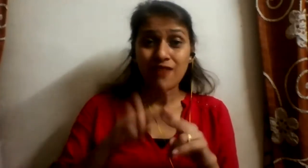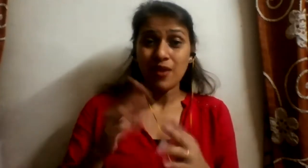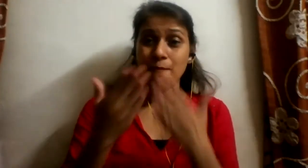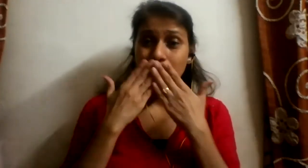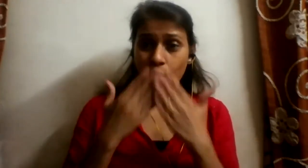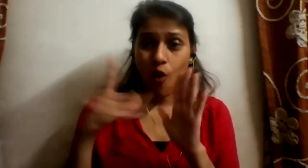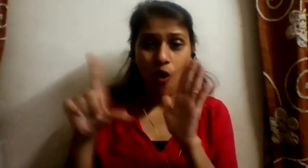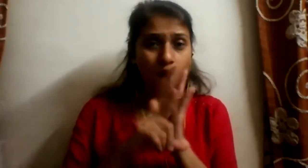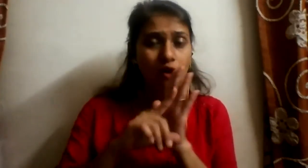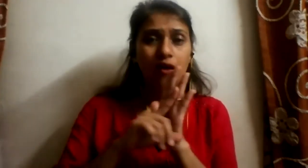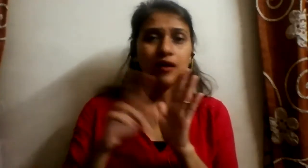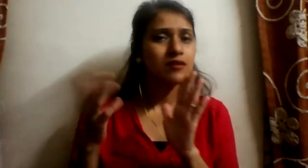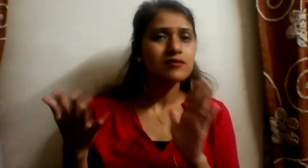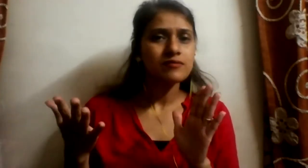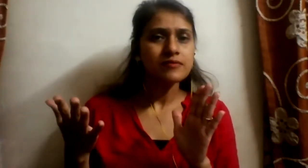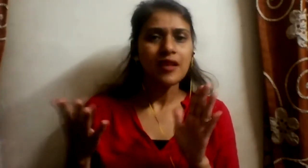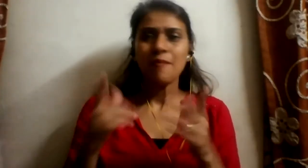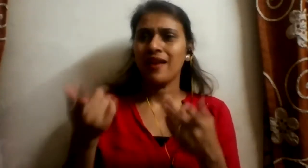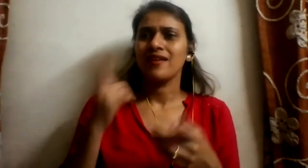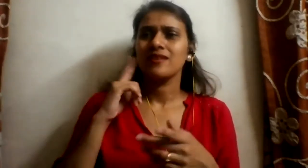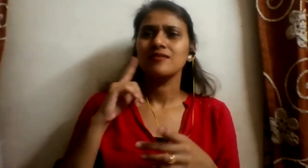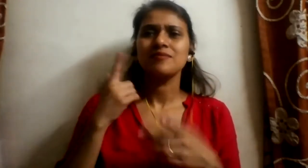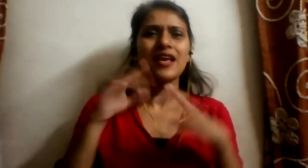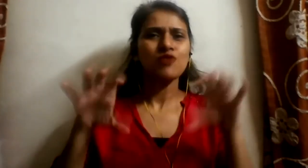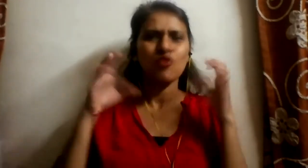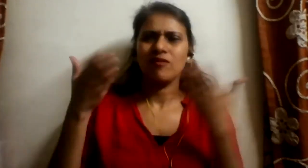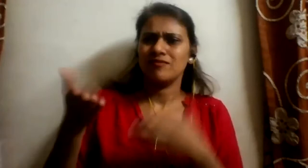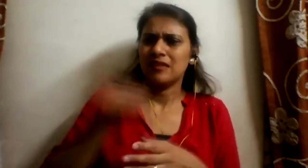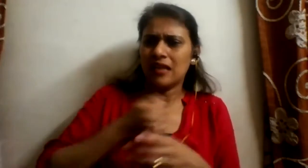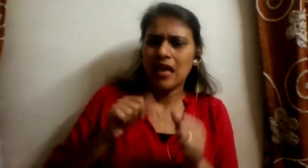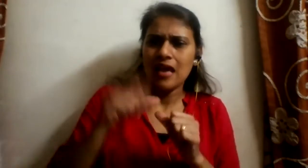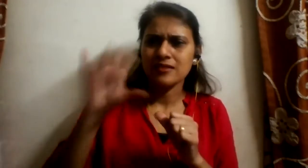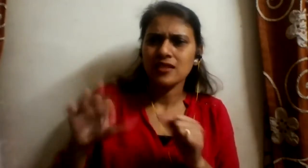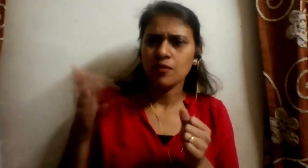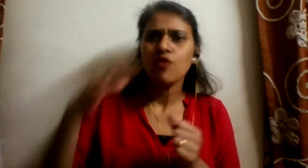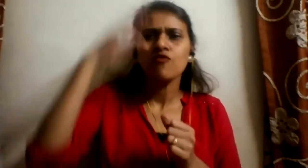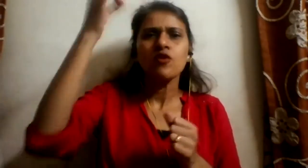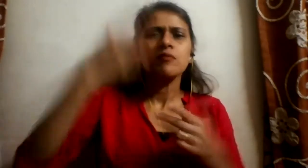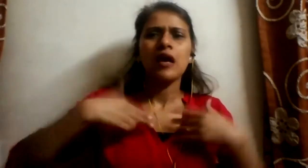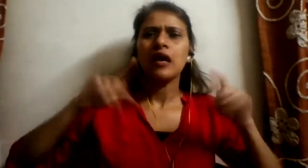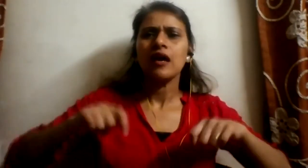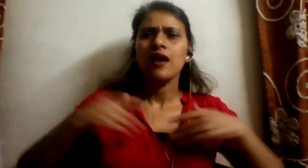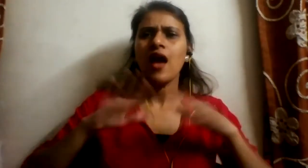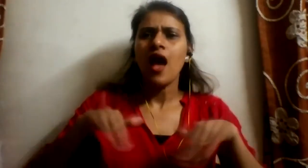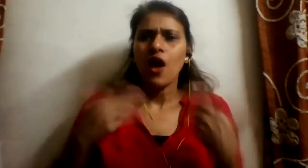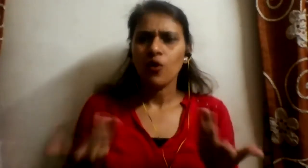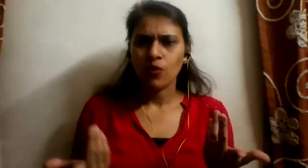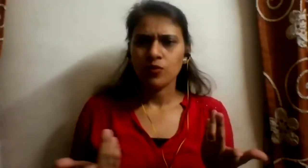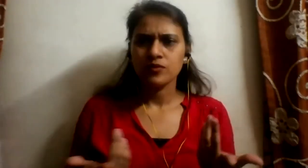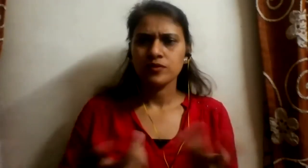and if the institution is not accessible, and if they can't study, how will they become judge? Or how will they become lawyers? These posts are